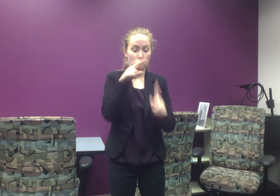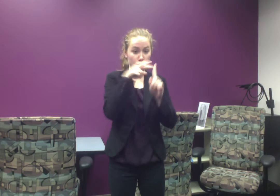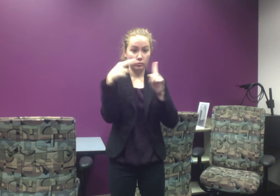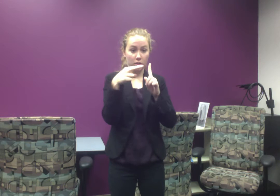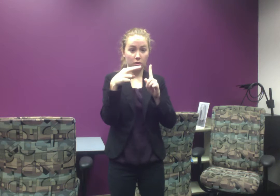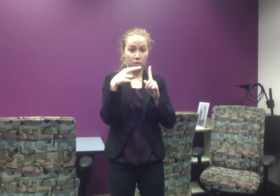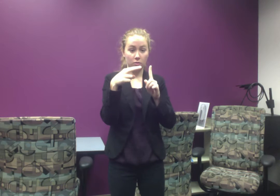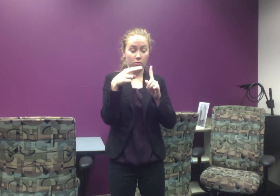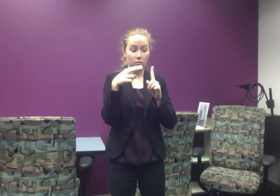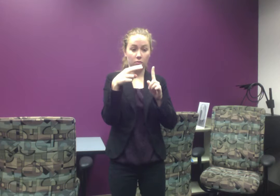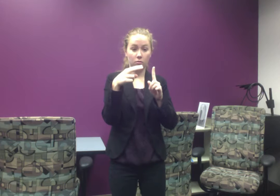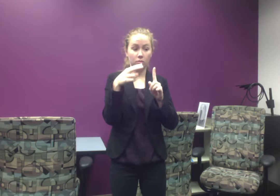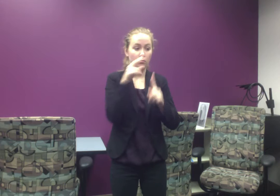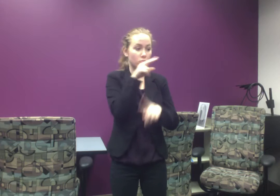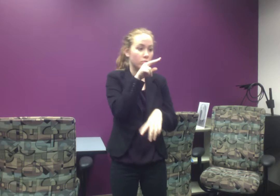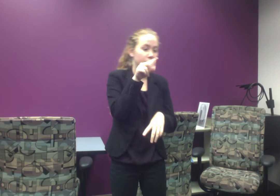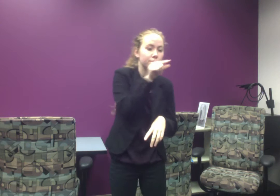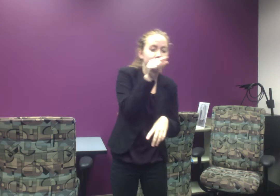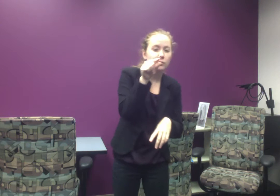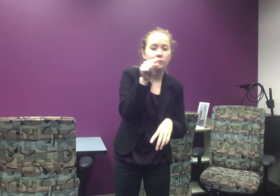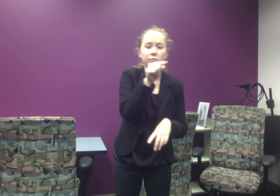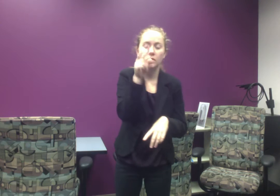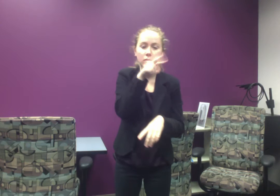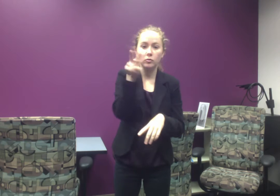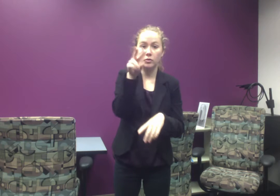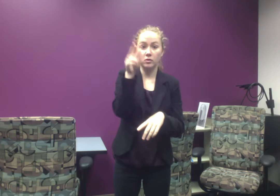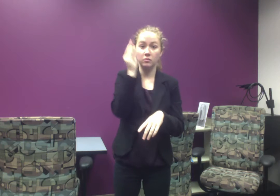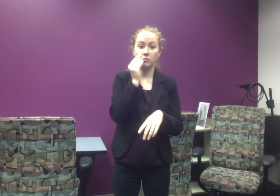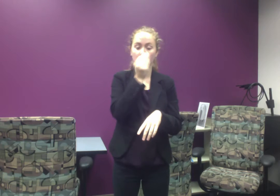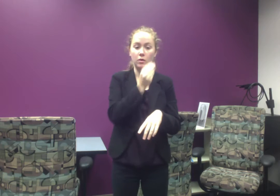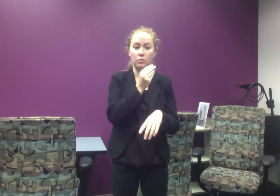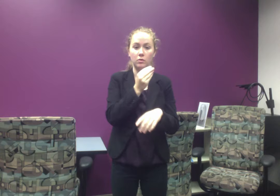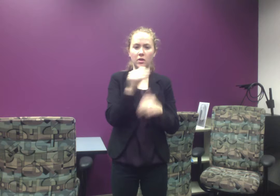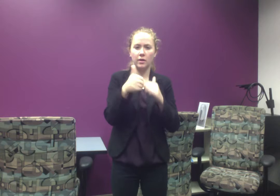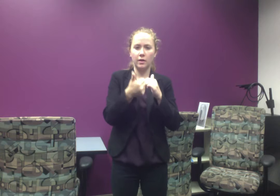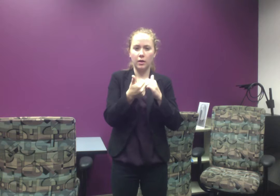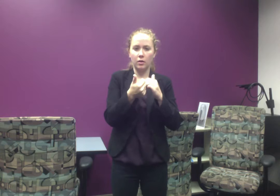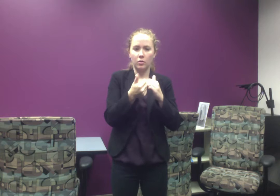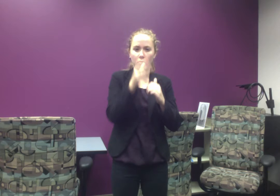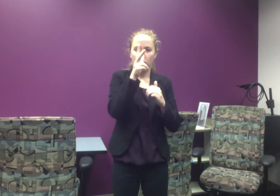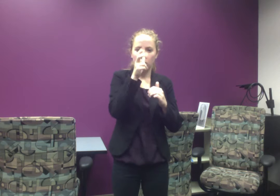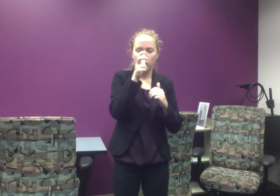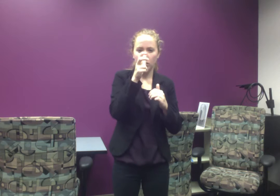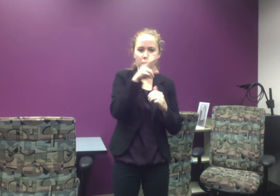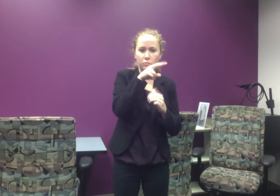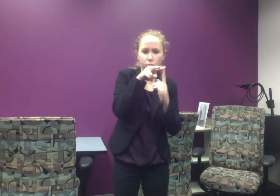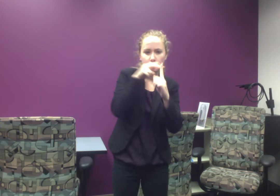a small flower and she would enlarge it so that it was huge. This